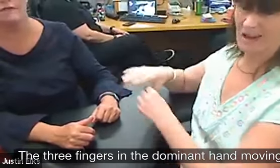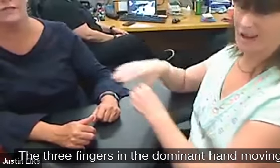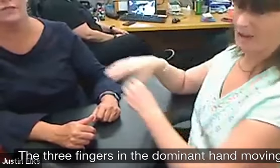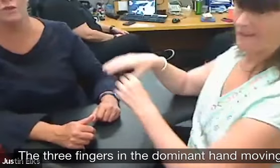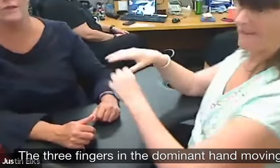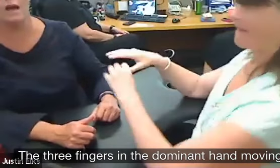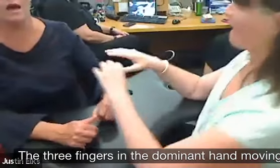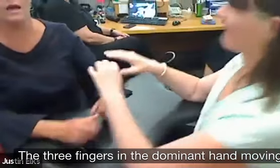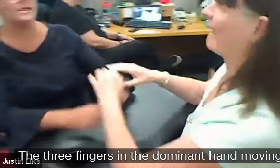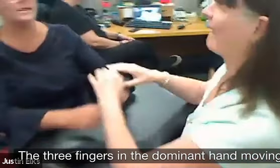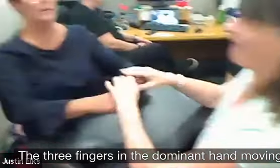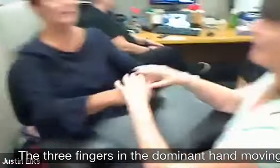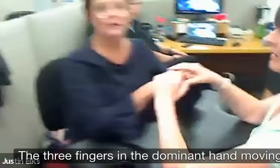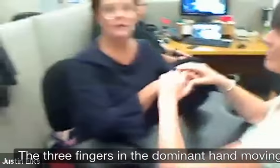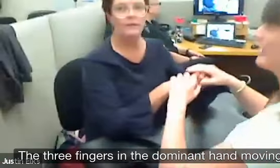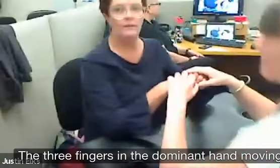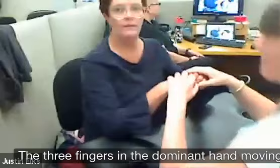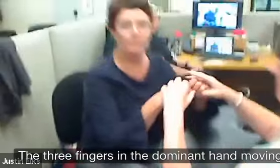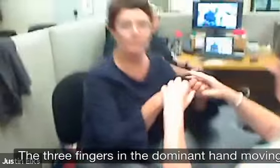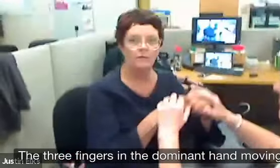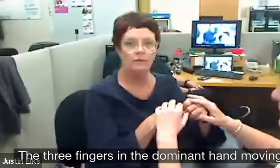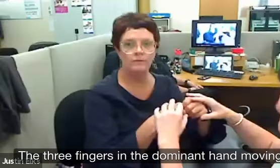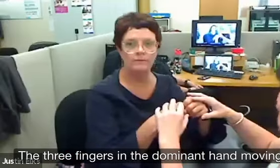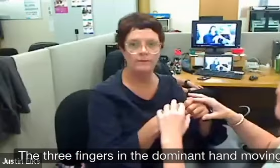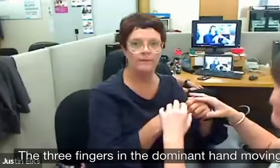in front or behind.